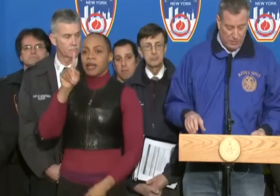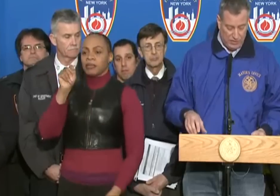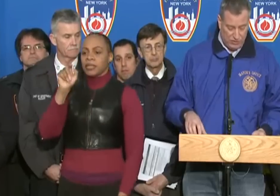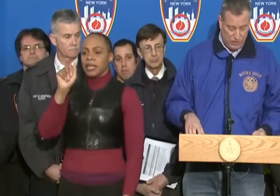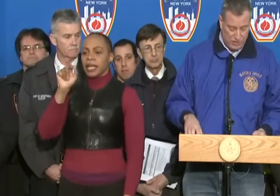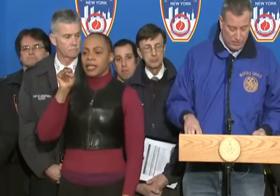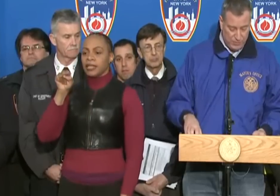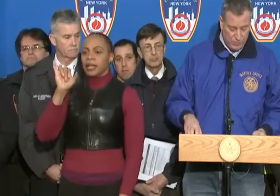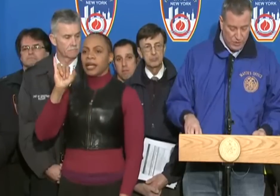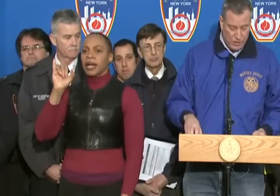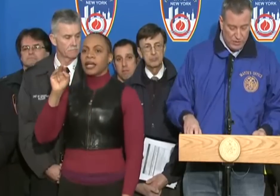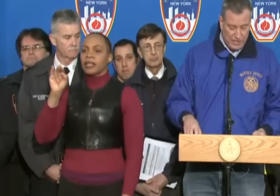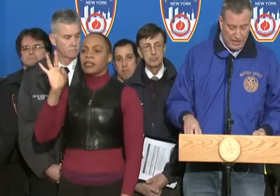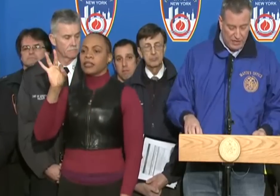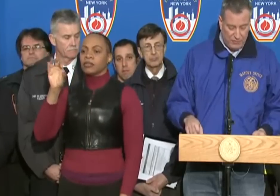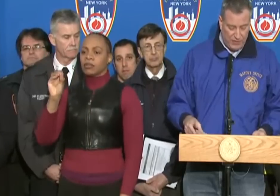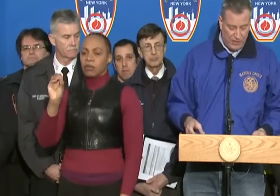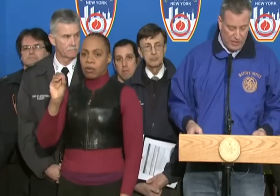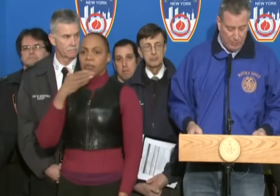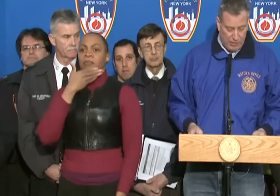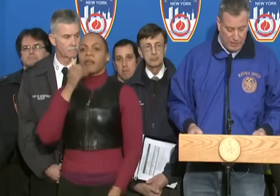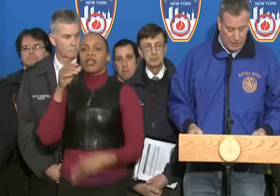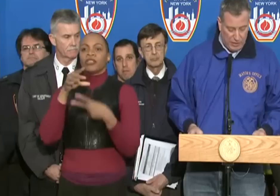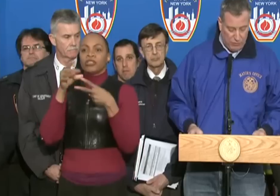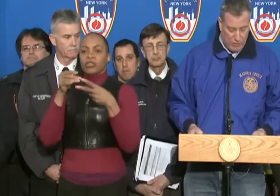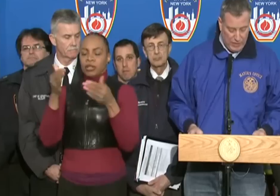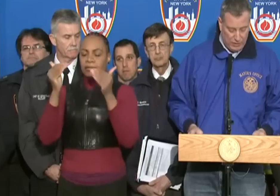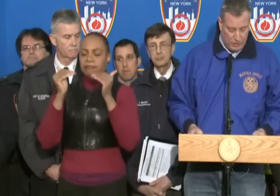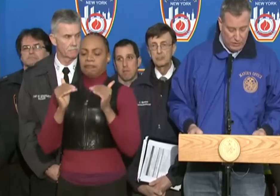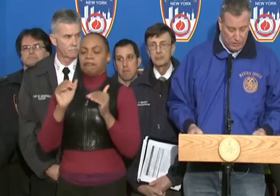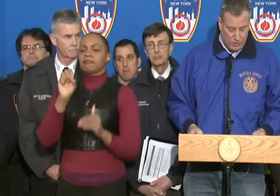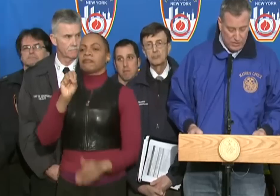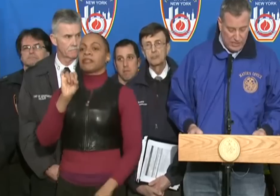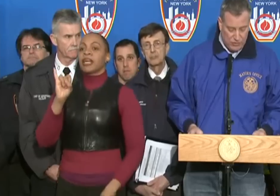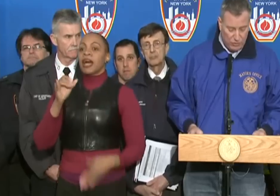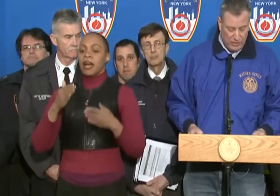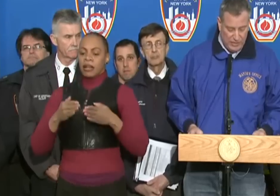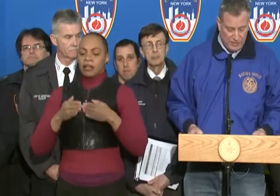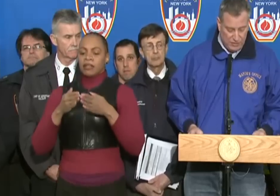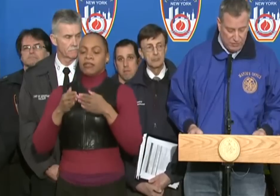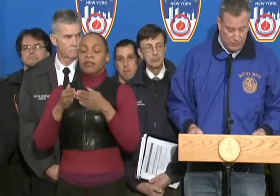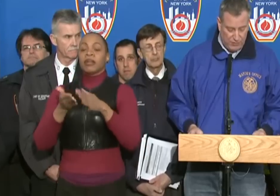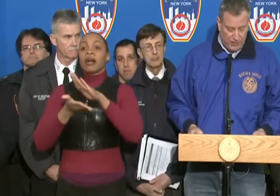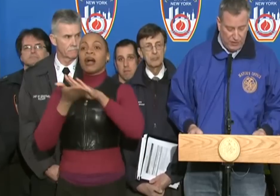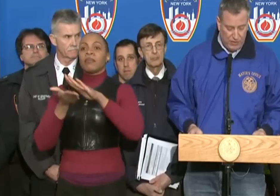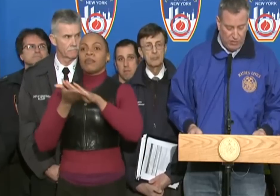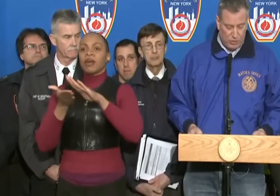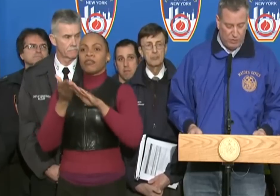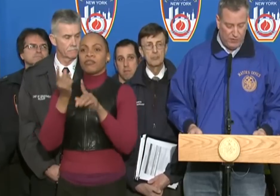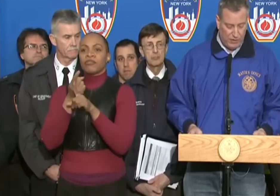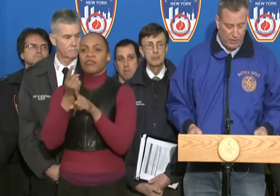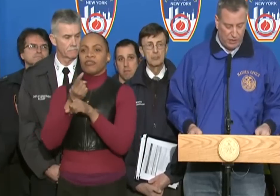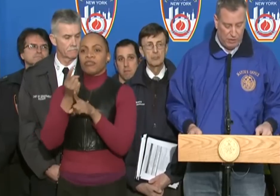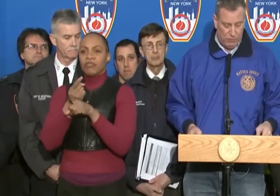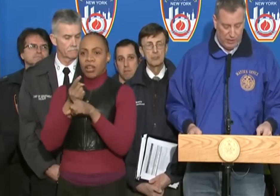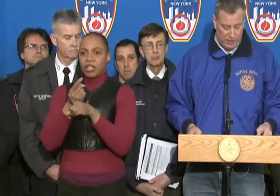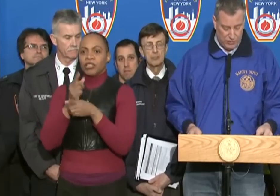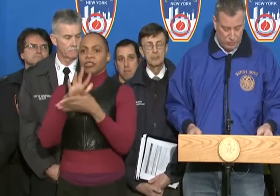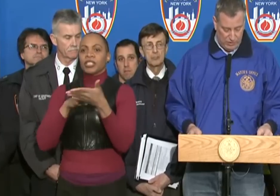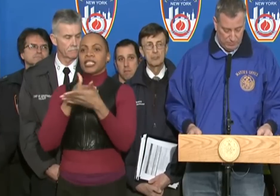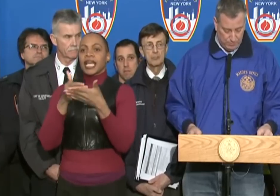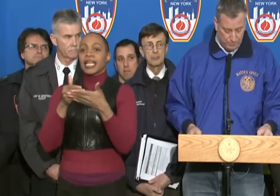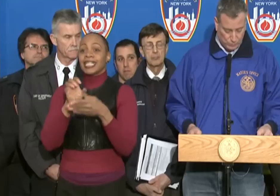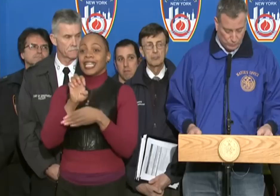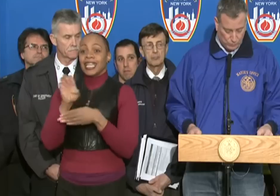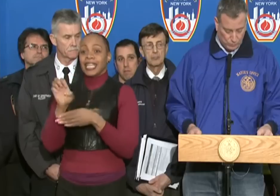MTA.info is the best choice. Staten Island Ferry operating on a regular schedule. East River Ferry and Rockaway Ferry are running